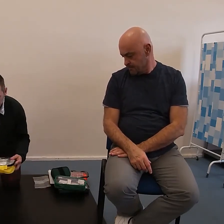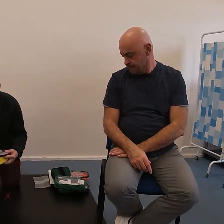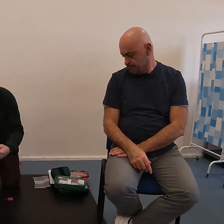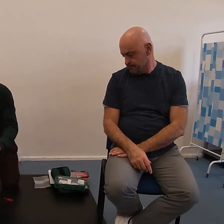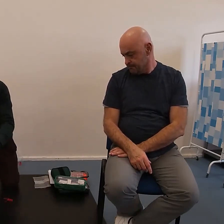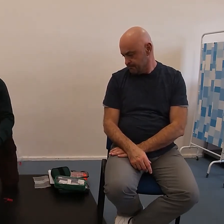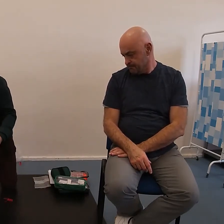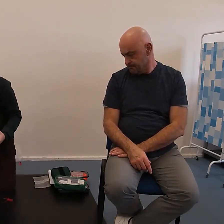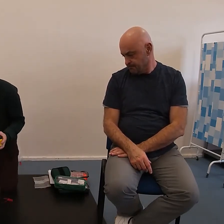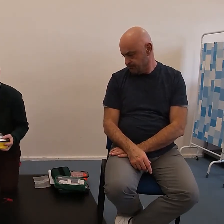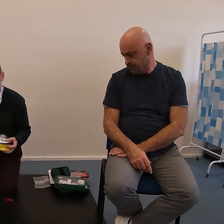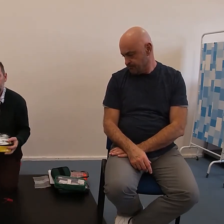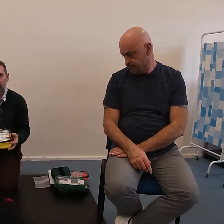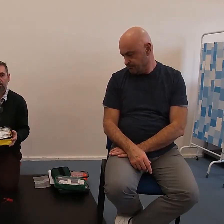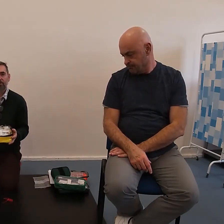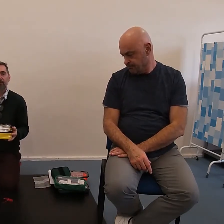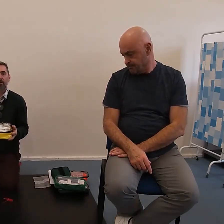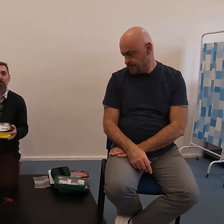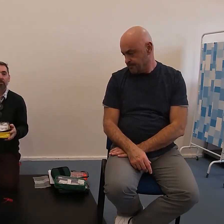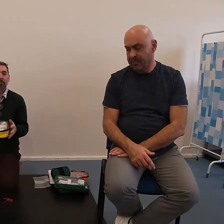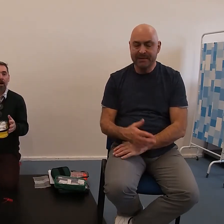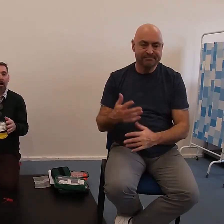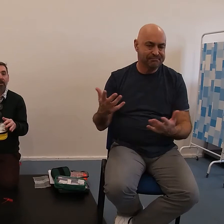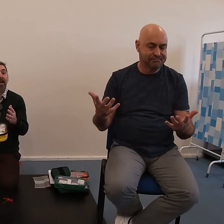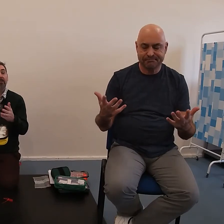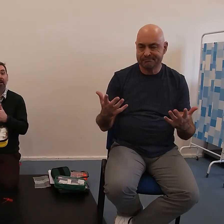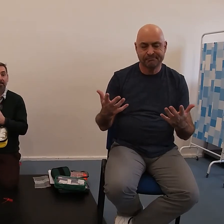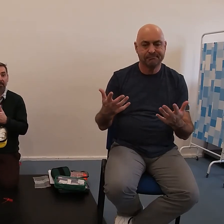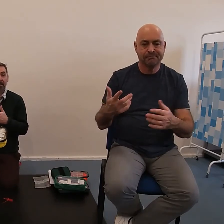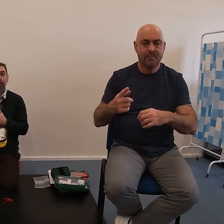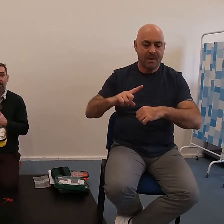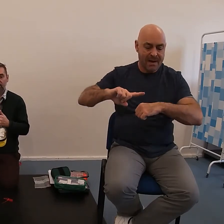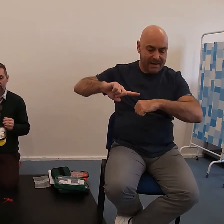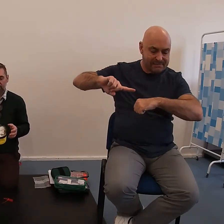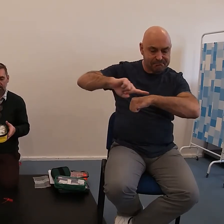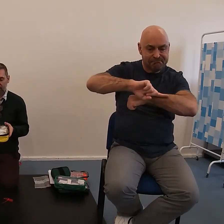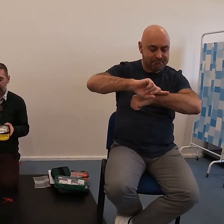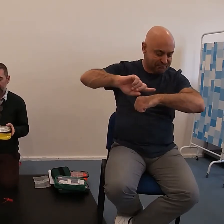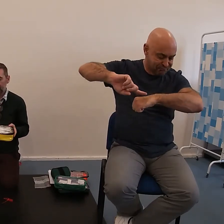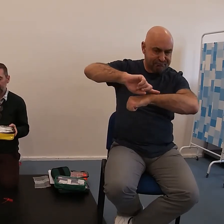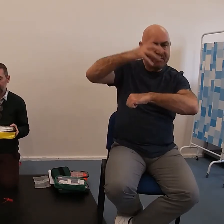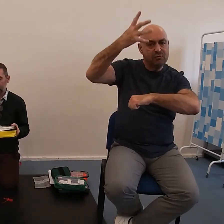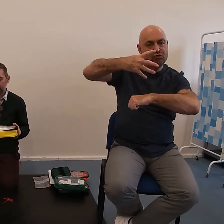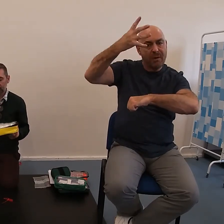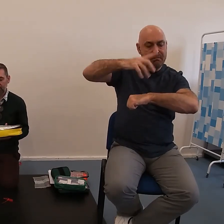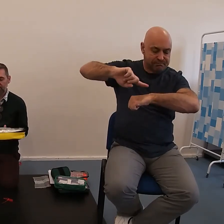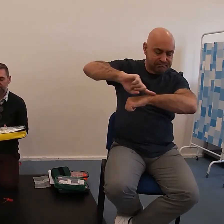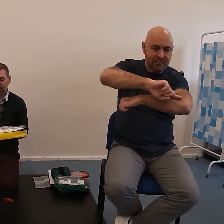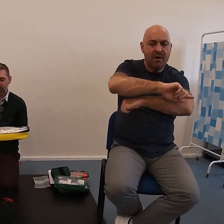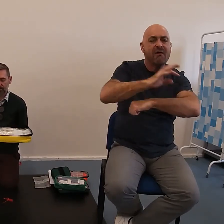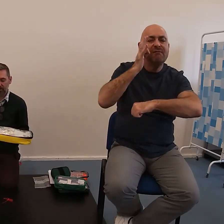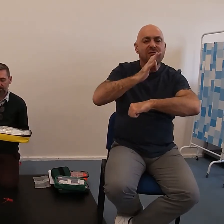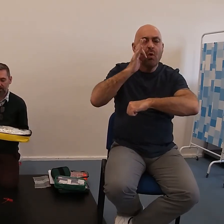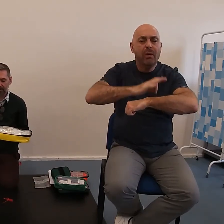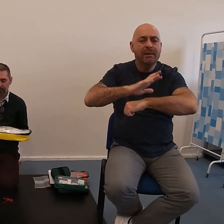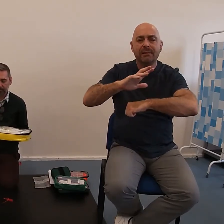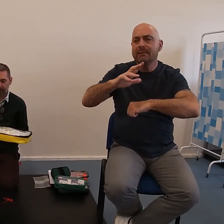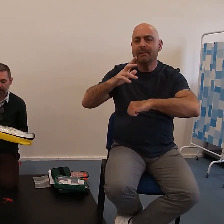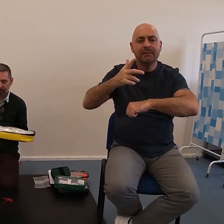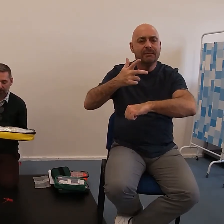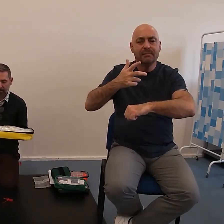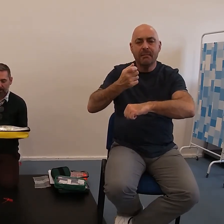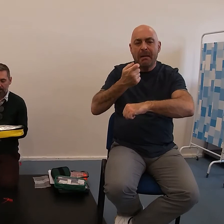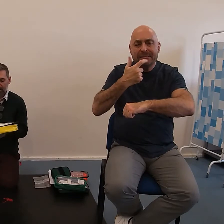And it contains stuff that we would use for cannulating a patient if we need to give fluids or medicines intravenously.